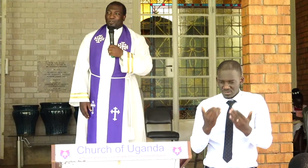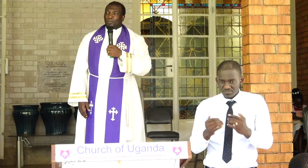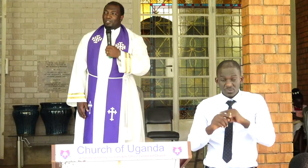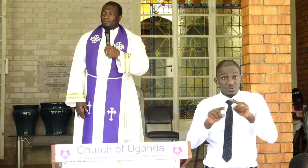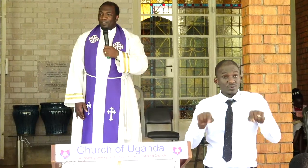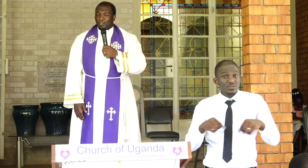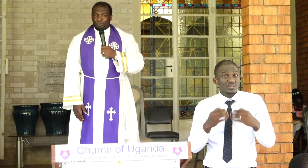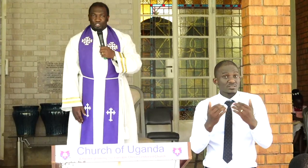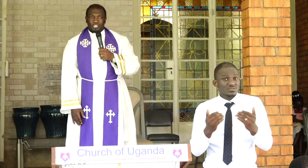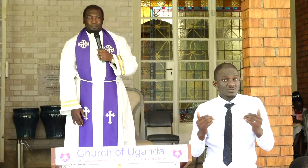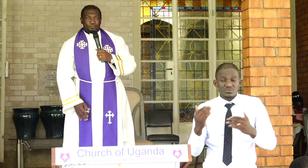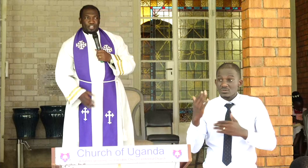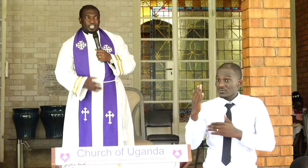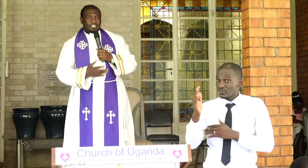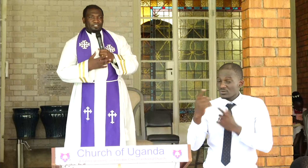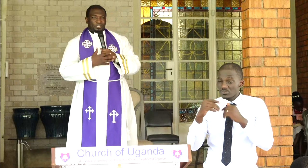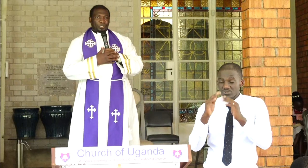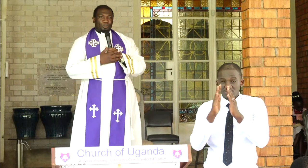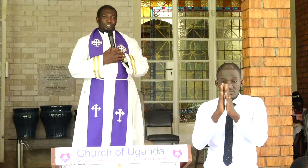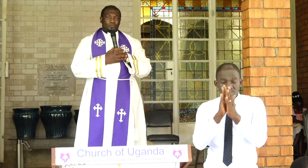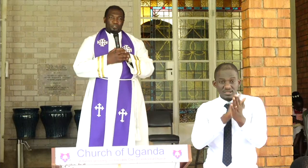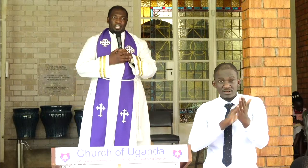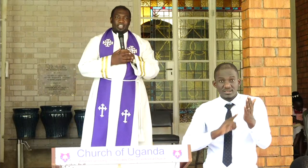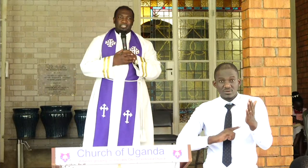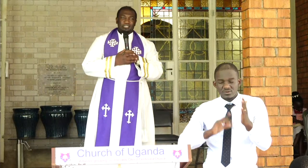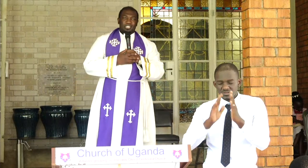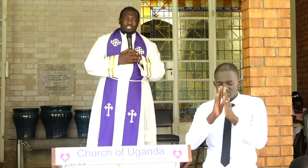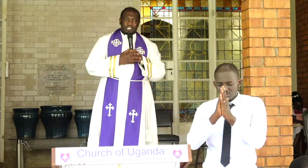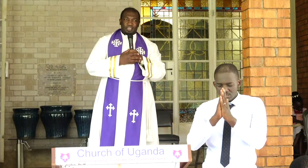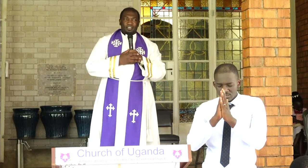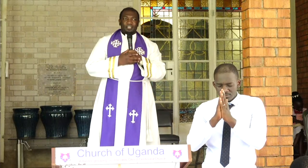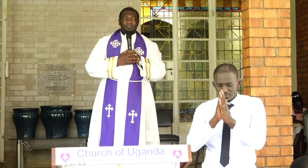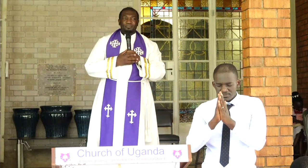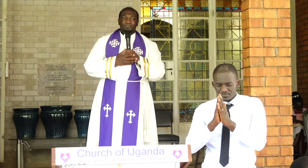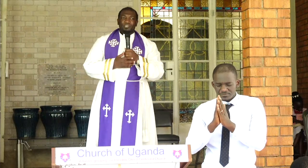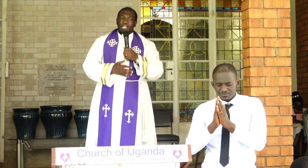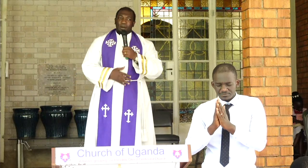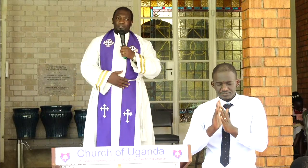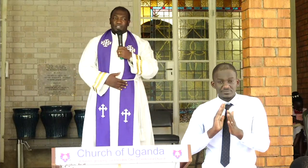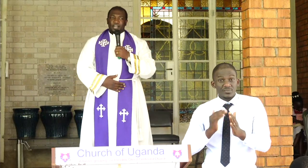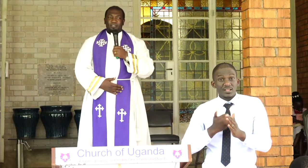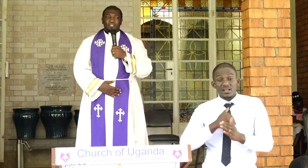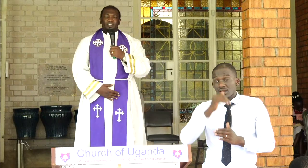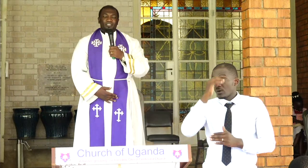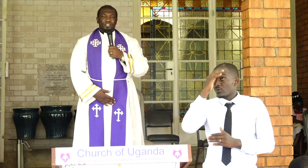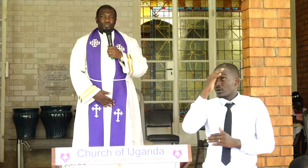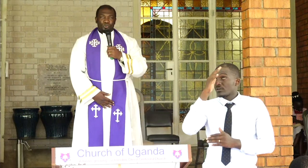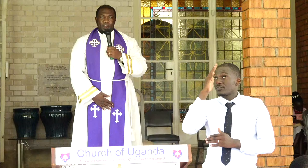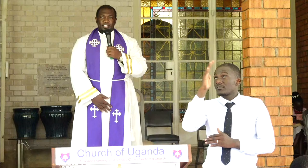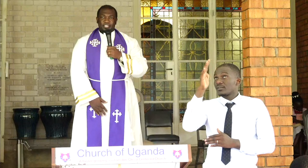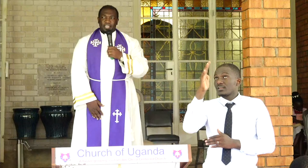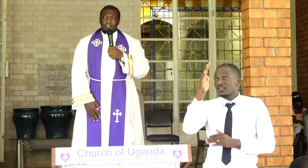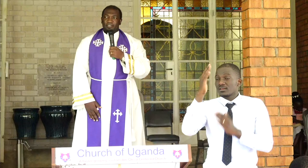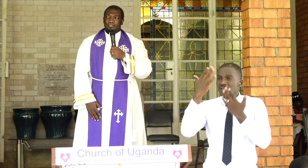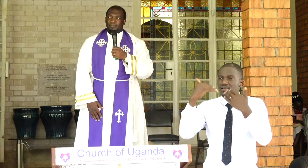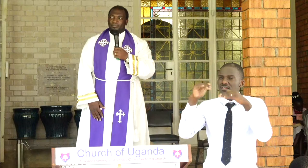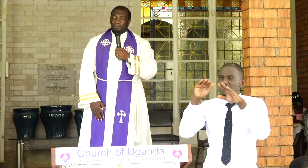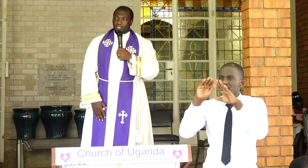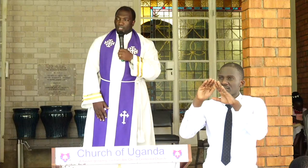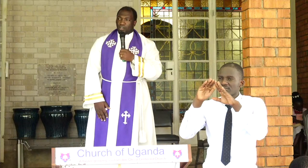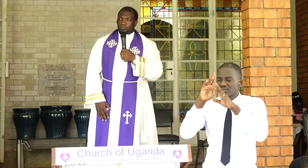of God, we shall pray the Lord's Prayer together. Our Father, who art in